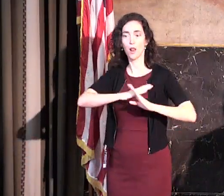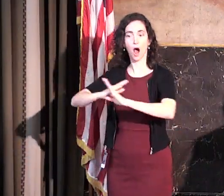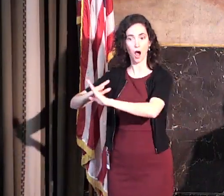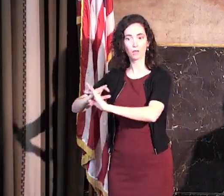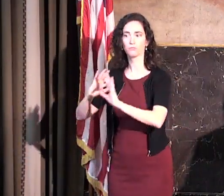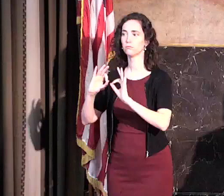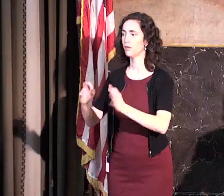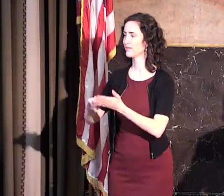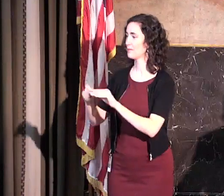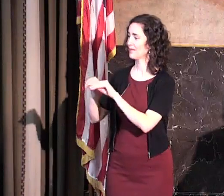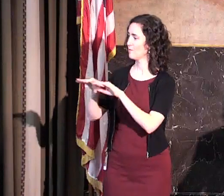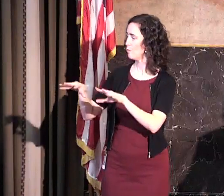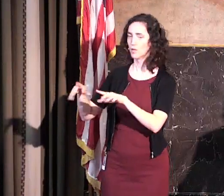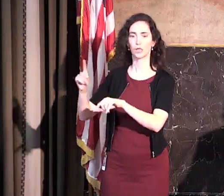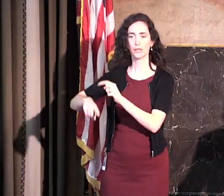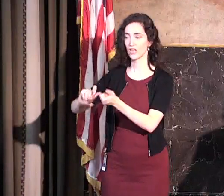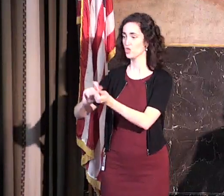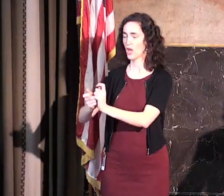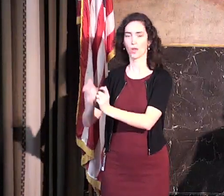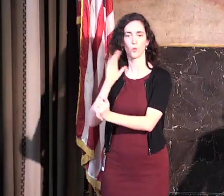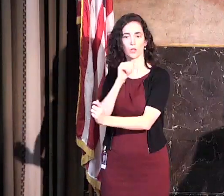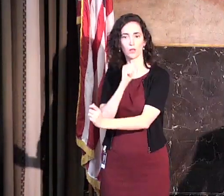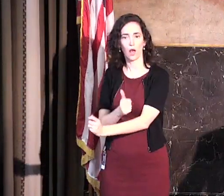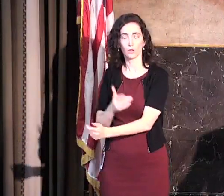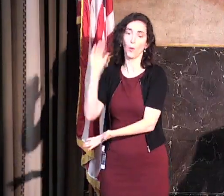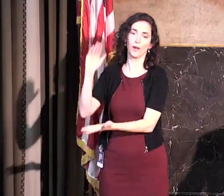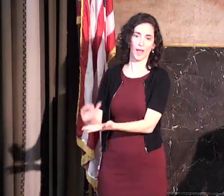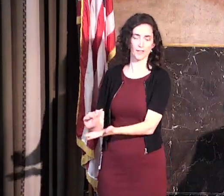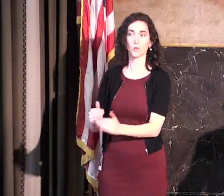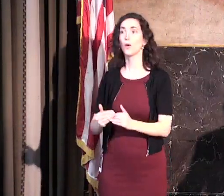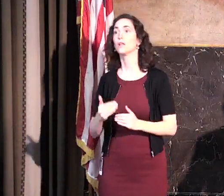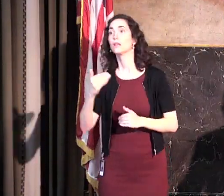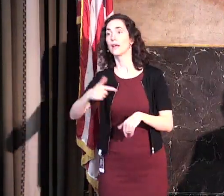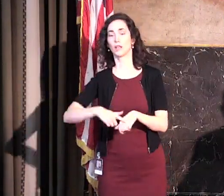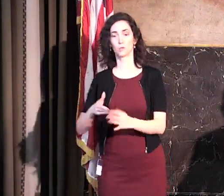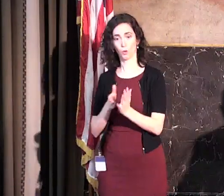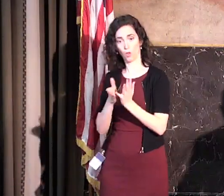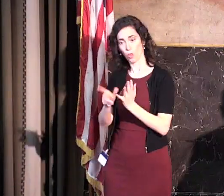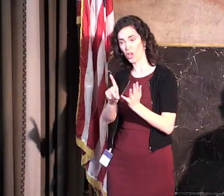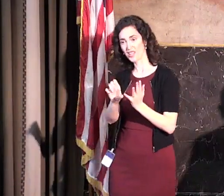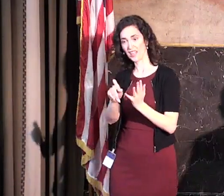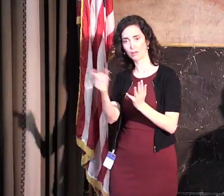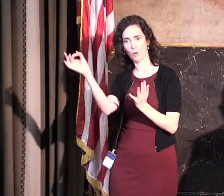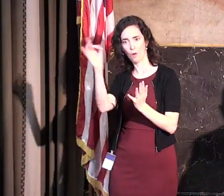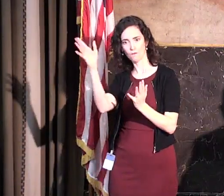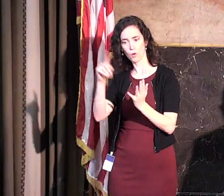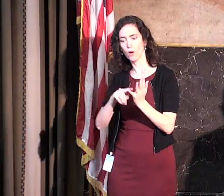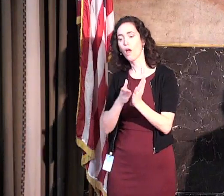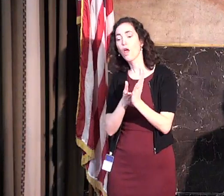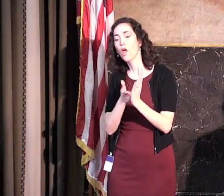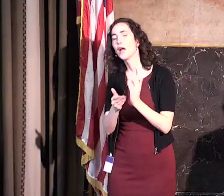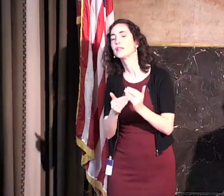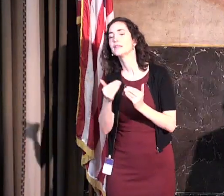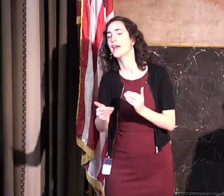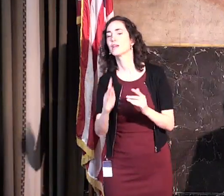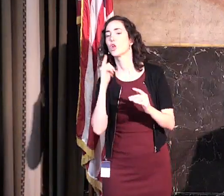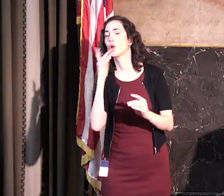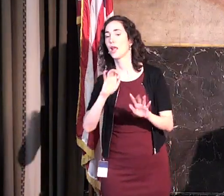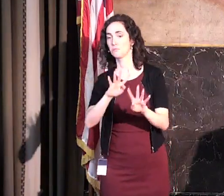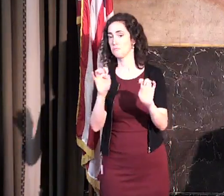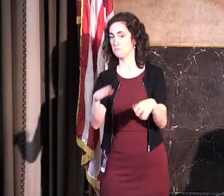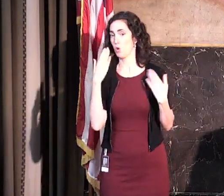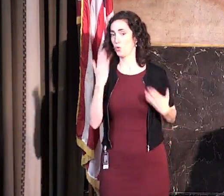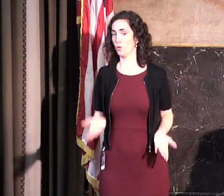up and become prevalent and maybe even worse than the Delta. But we know that if we slow transmission